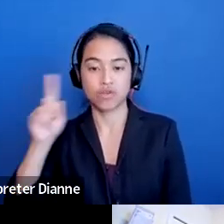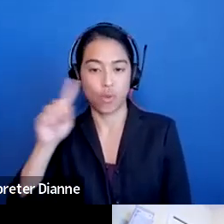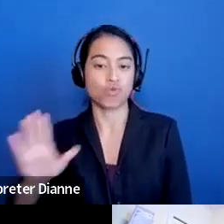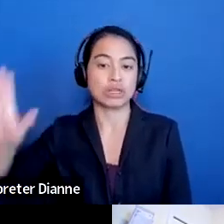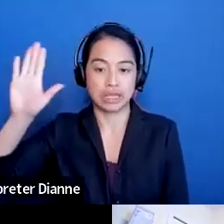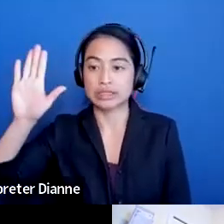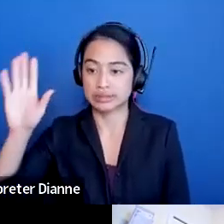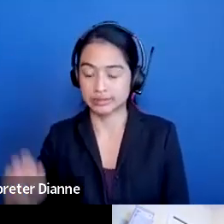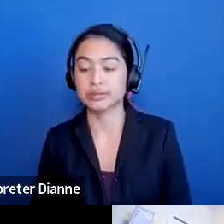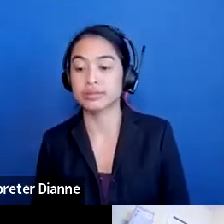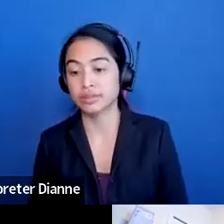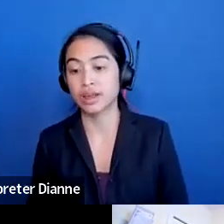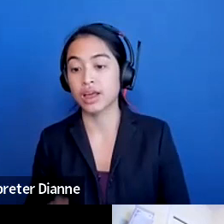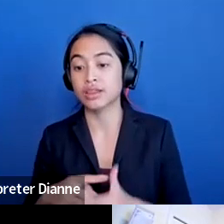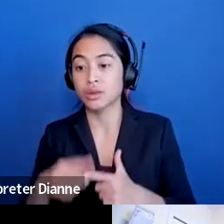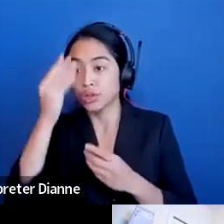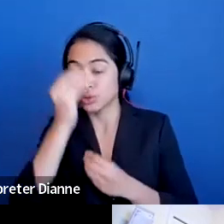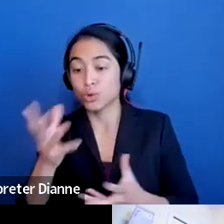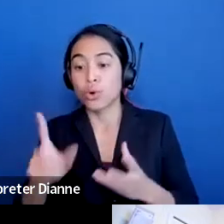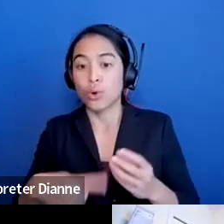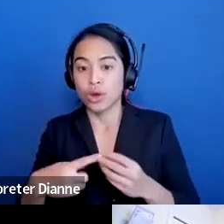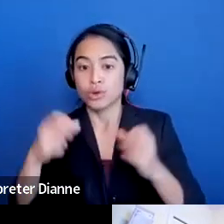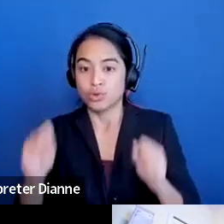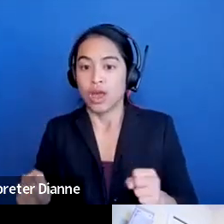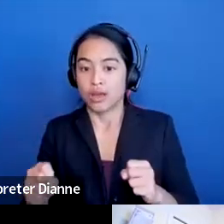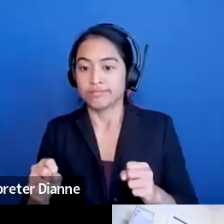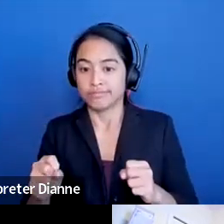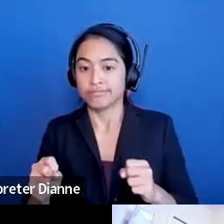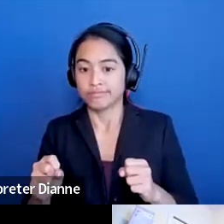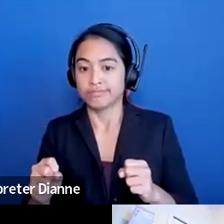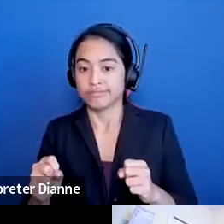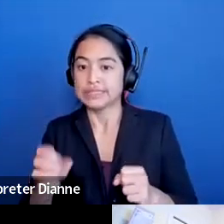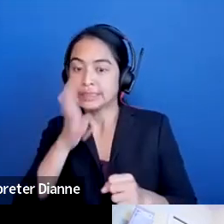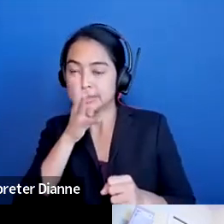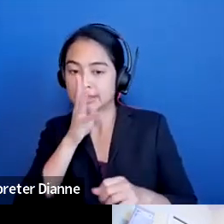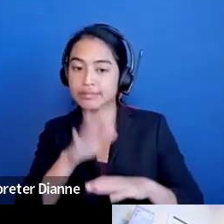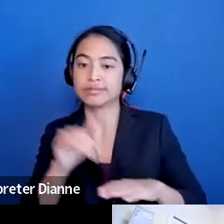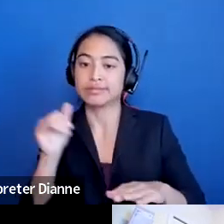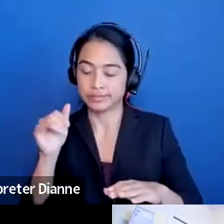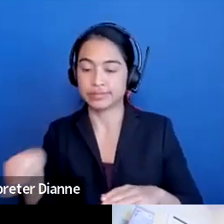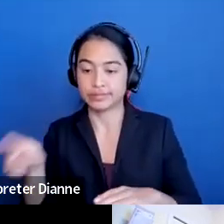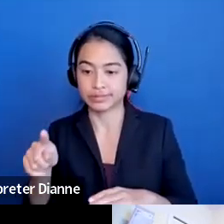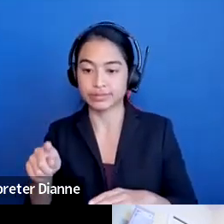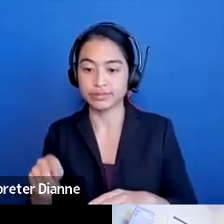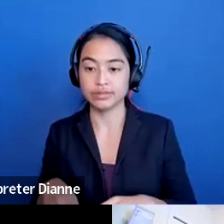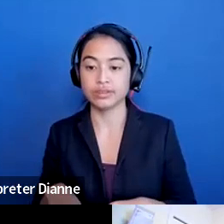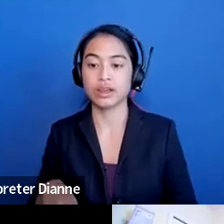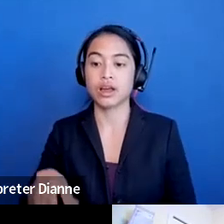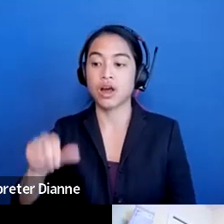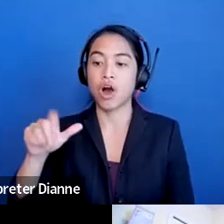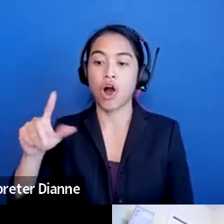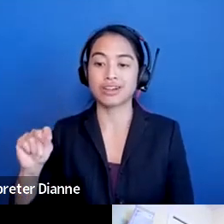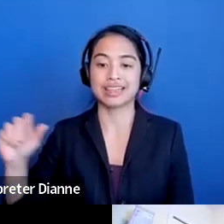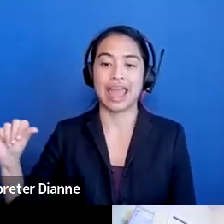hand. We will then let you know when you can unmute. You can select the unmute option or Alt+A if